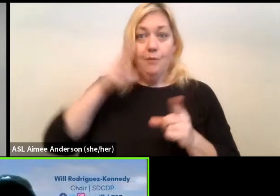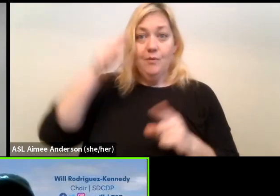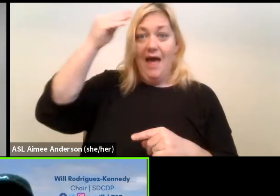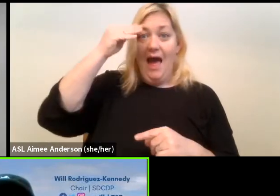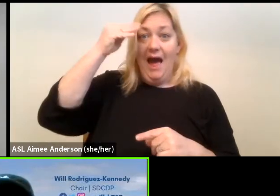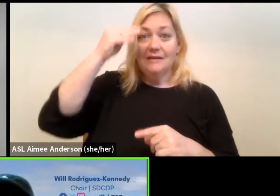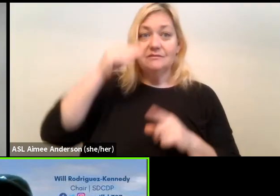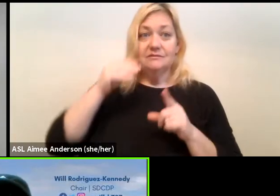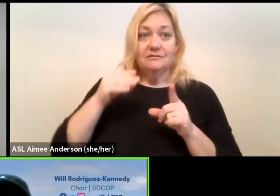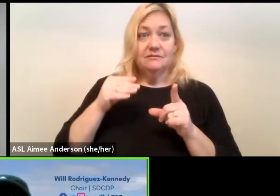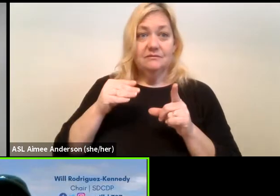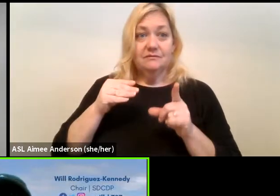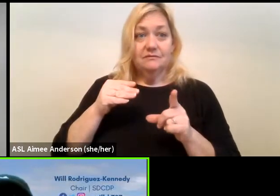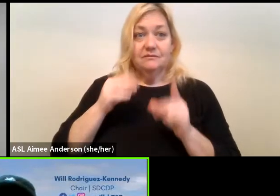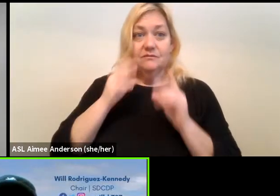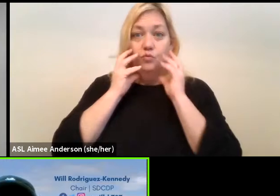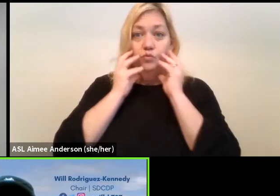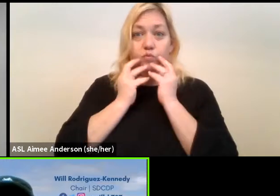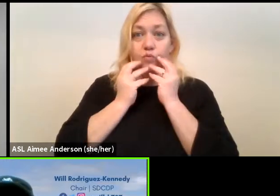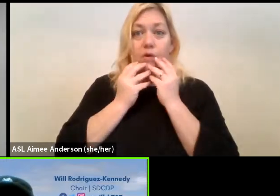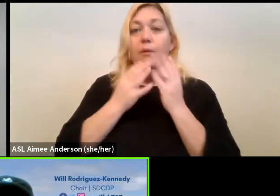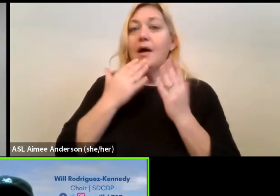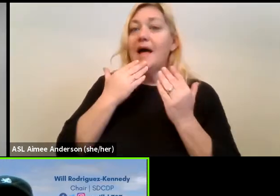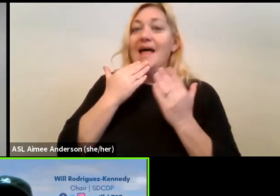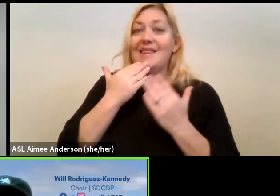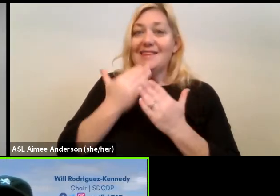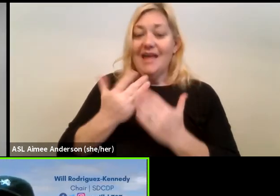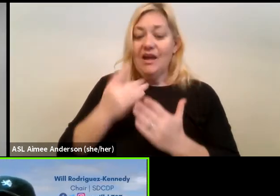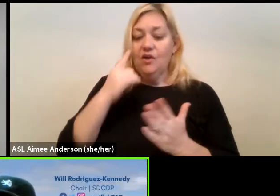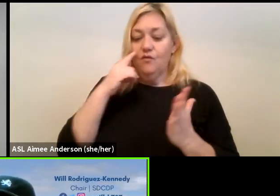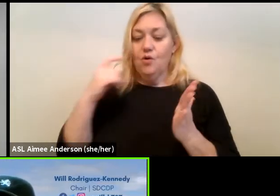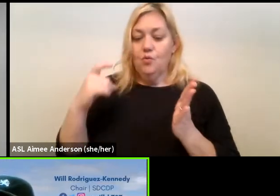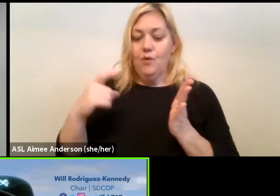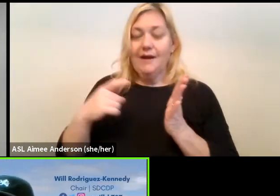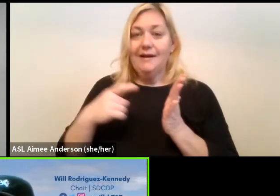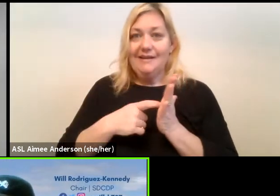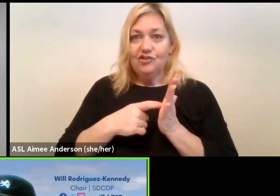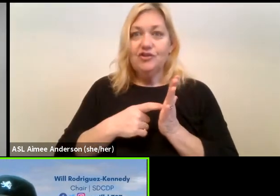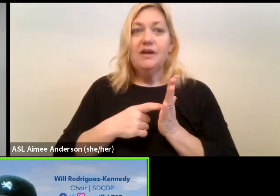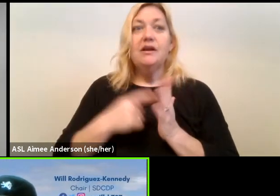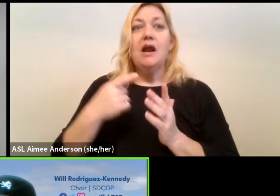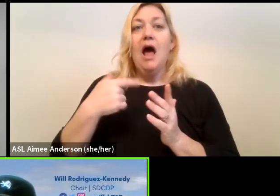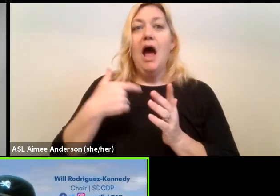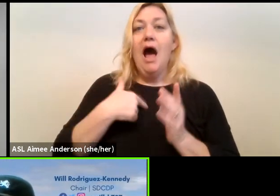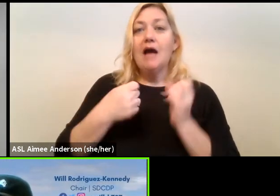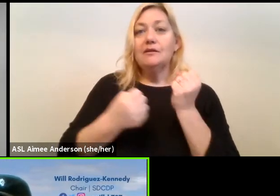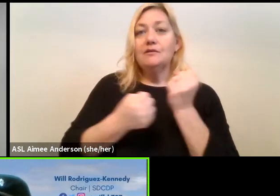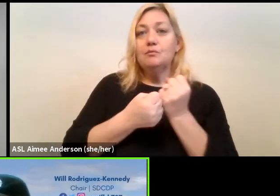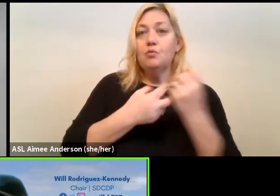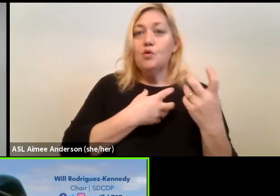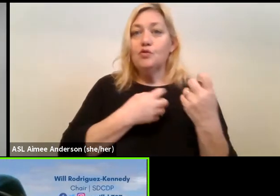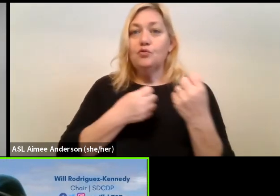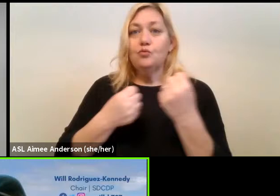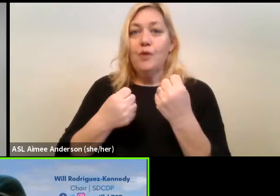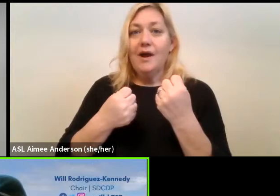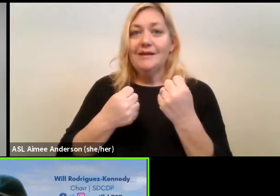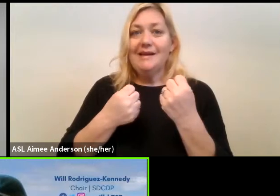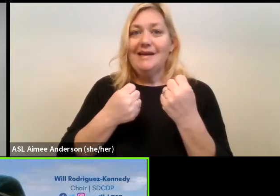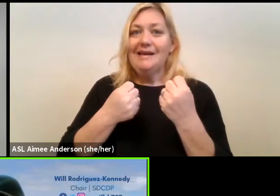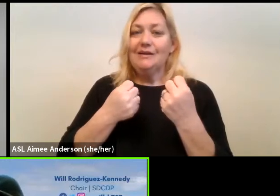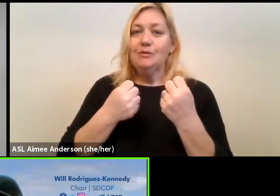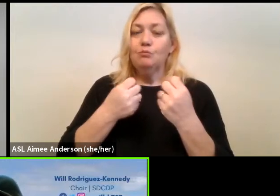Right. So thank you for the recognition. So I actually support strengthening the rule